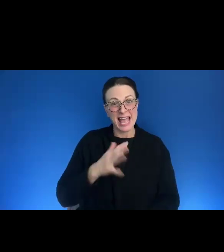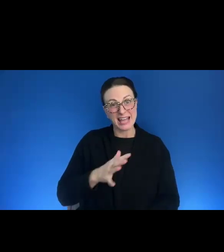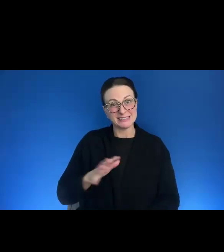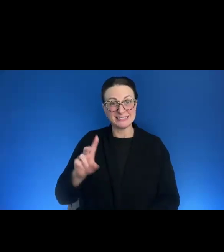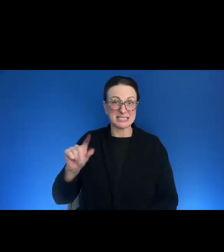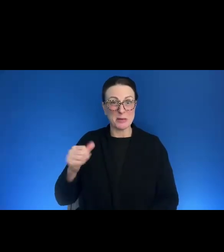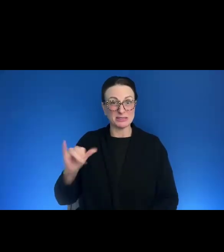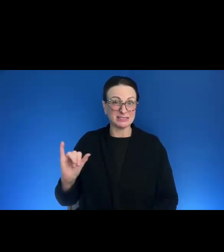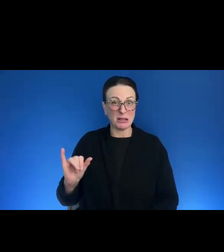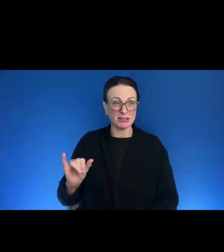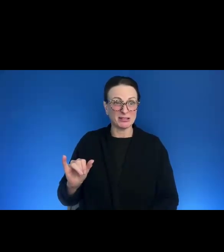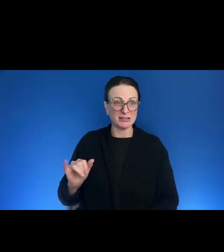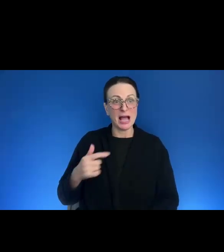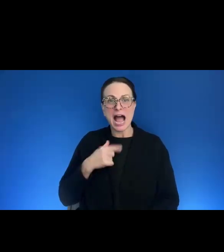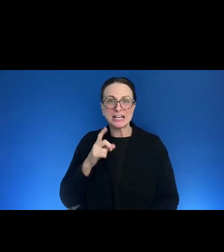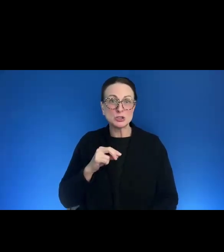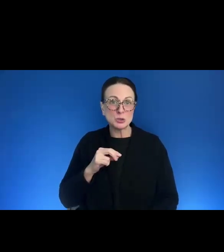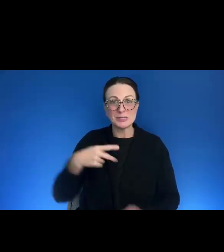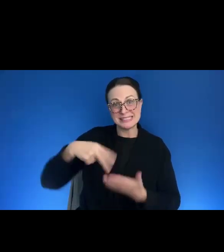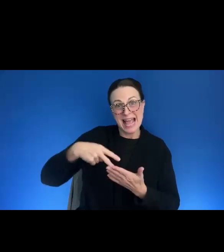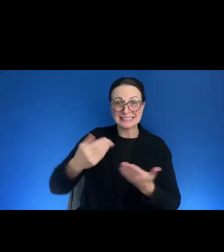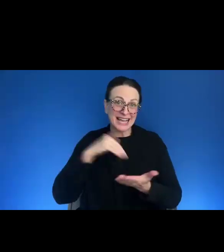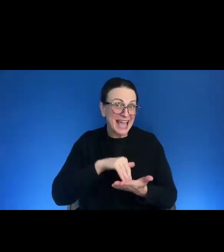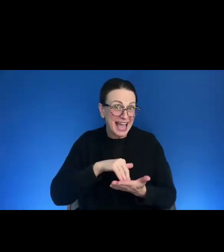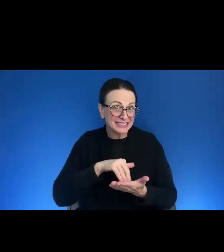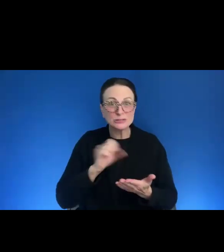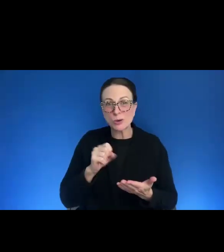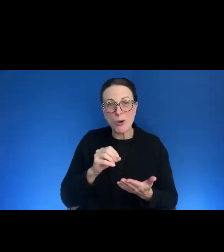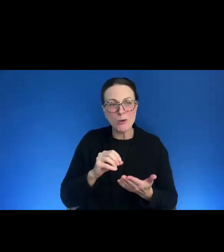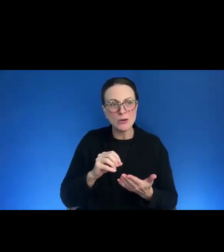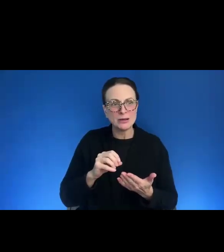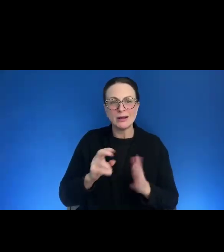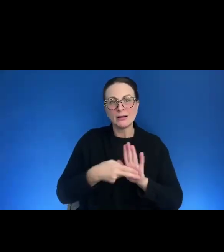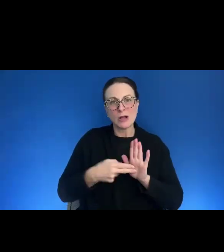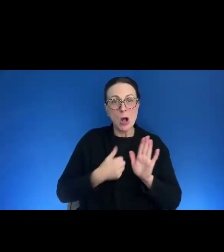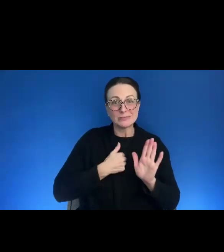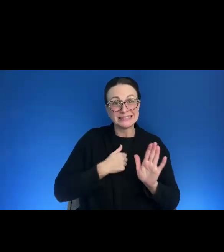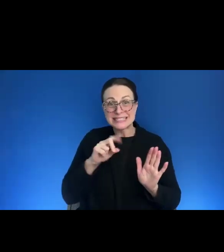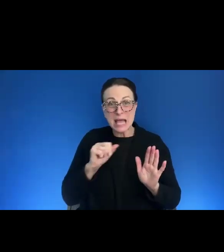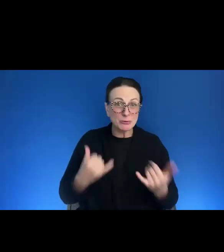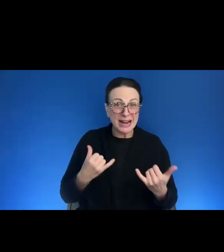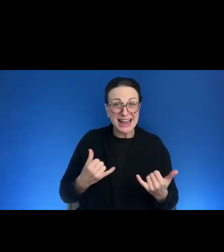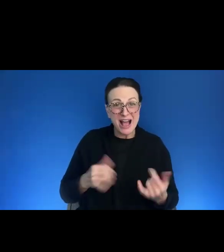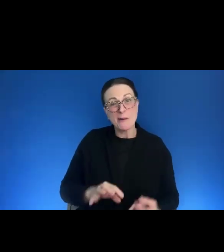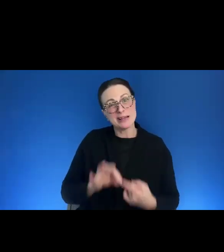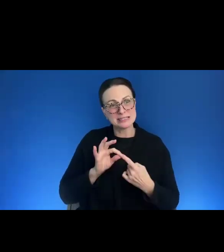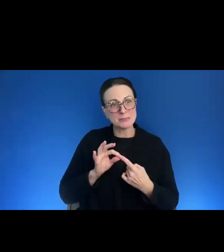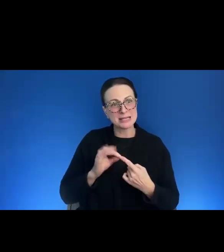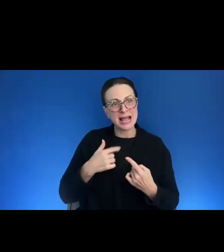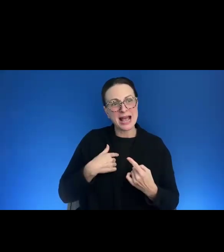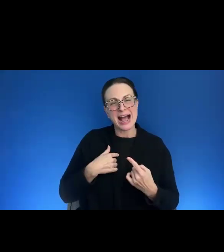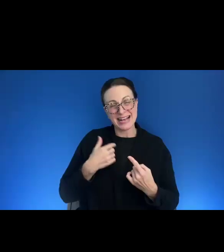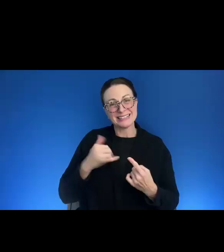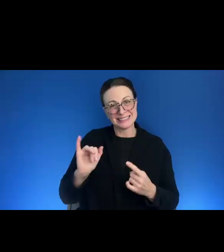disabled. I guess I do go salsa dancing now again and stuff. So I don't necessarily consider myself disabled, except for I do